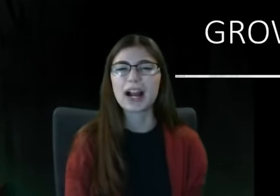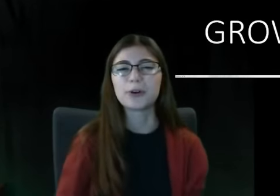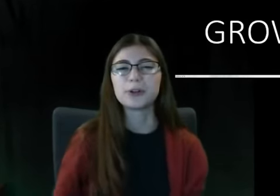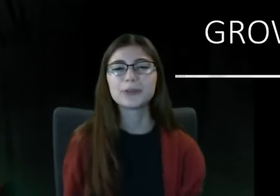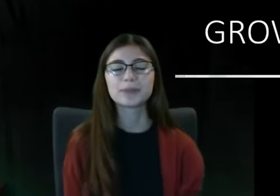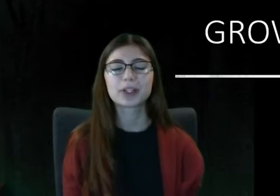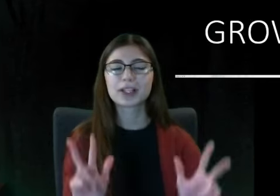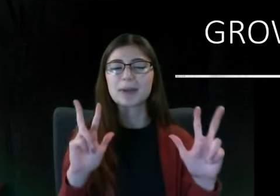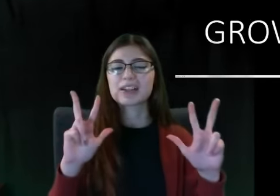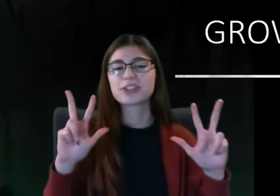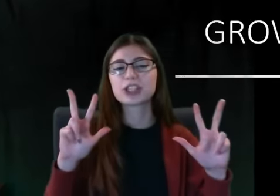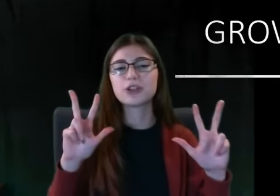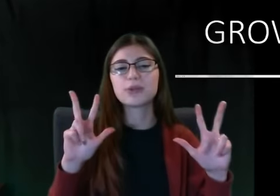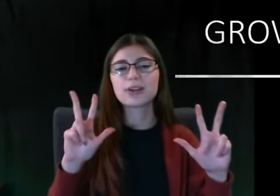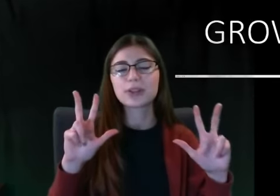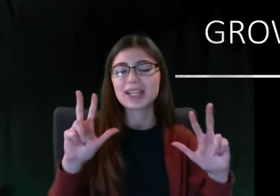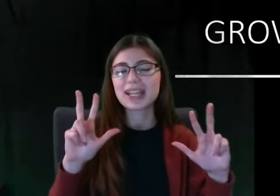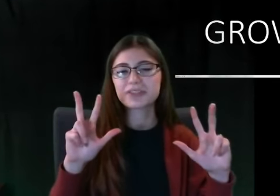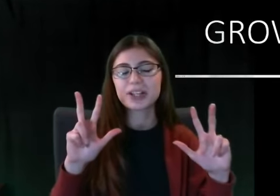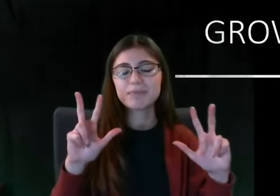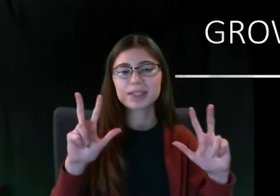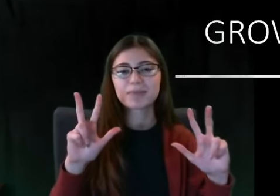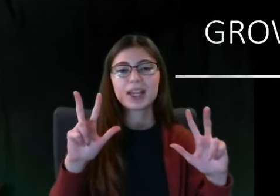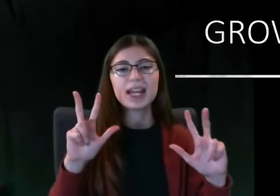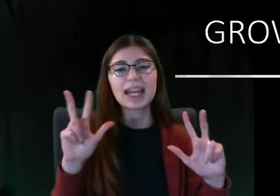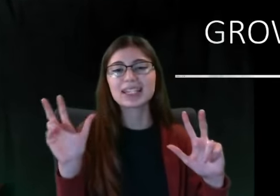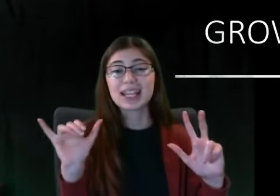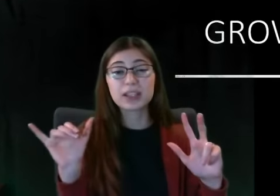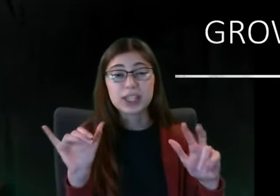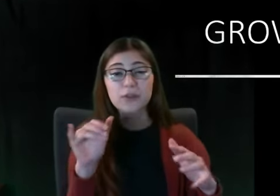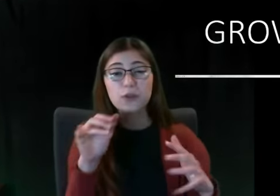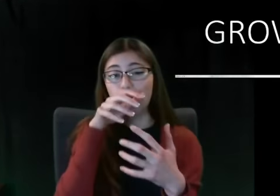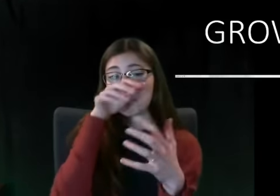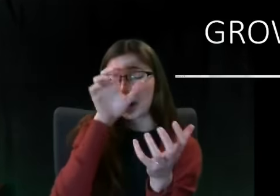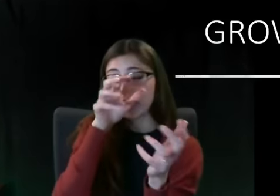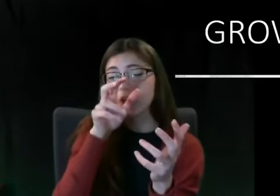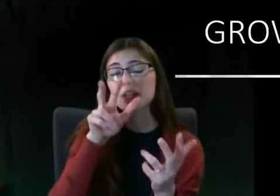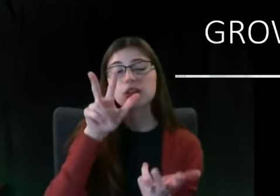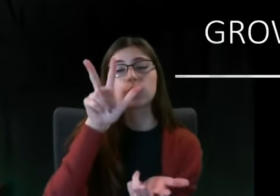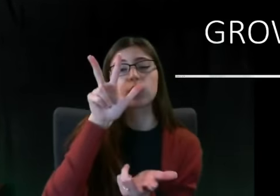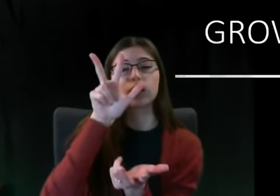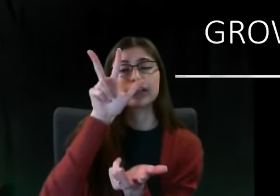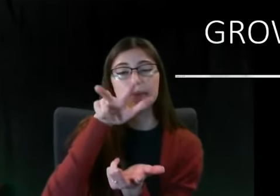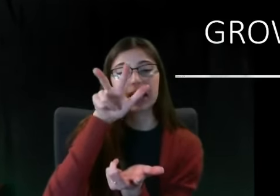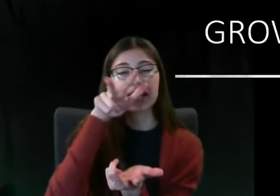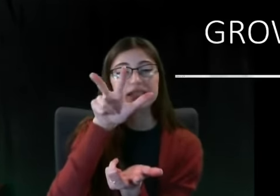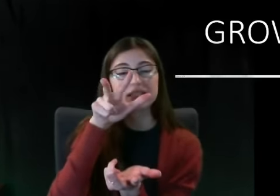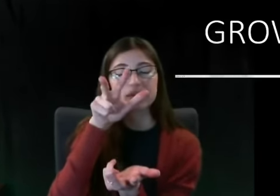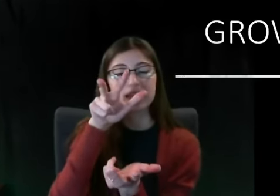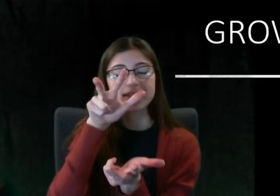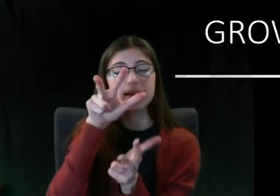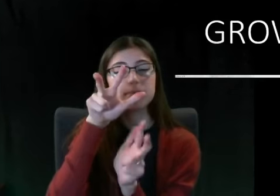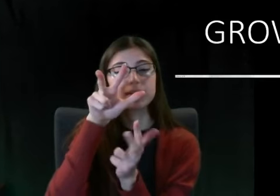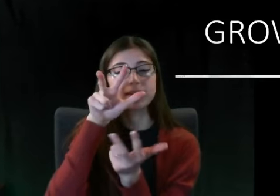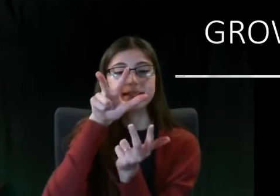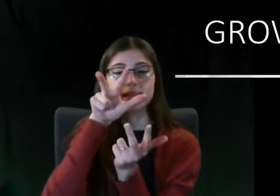Growl. You're going to make 2 3 hand shapes, and like you did for bark, your dominant hand is going to be on top, non-dominant hand